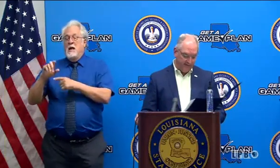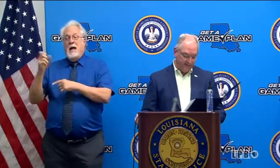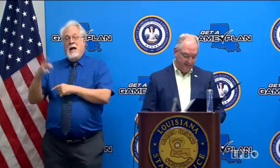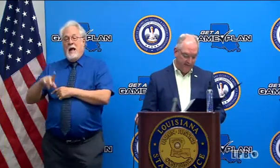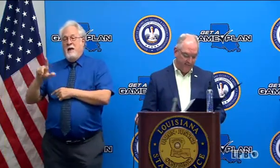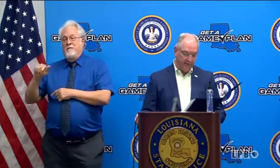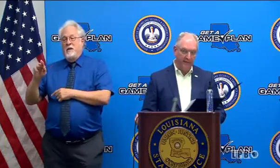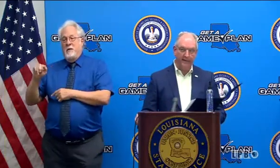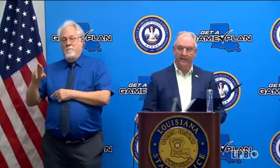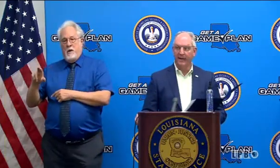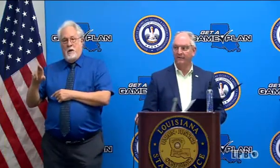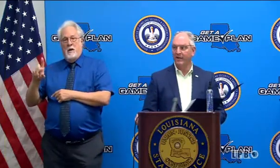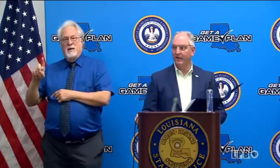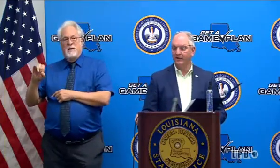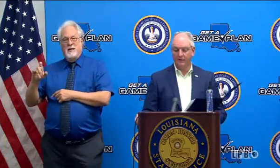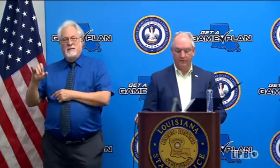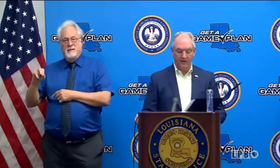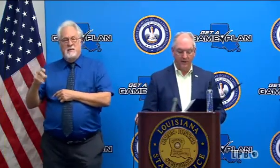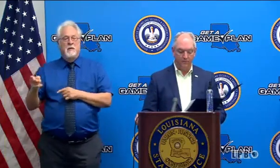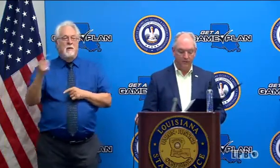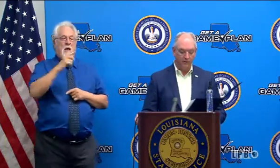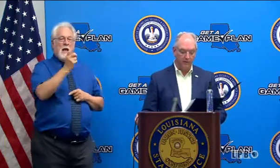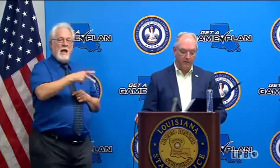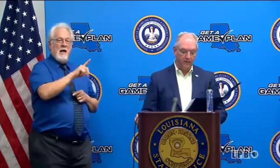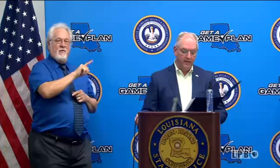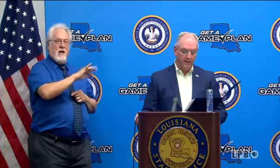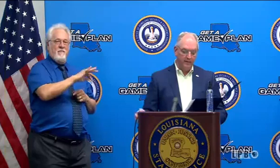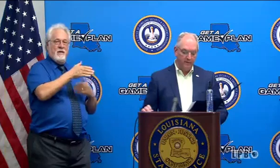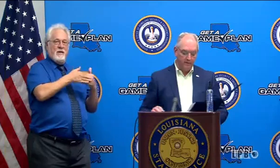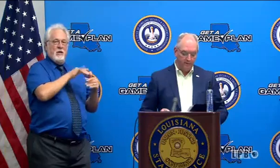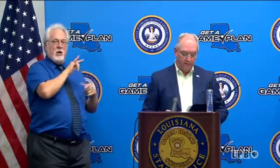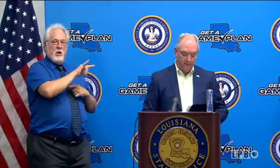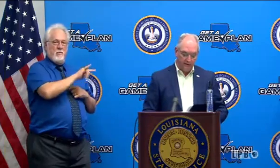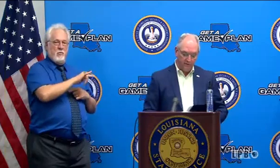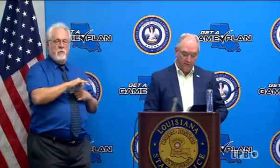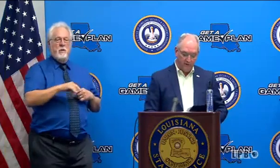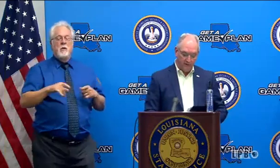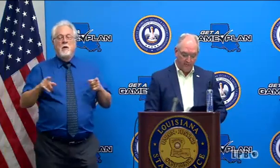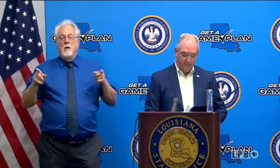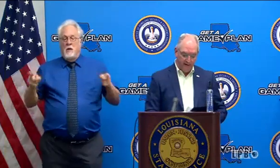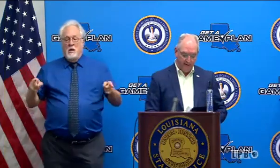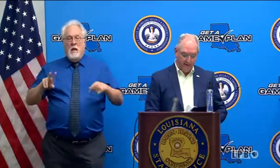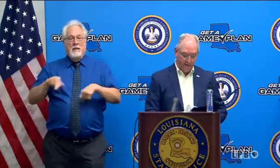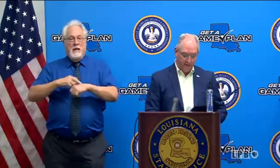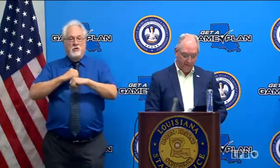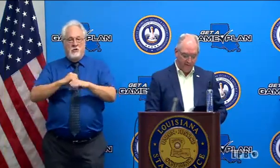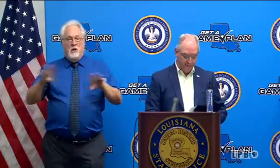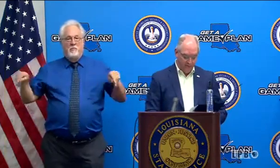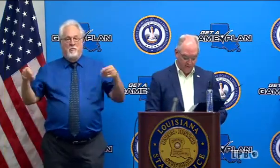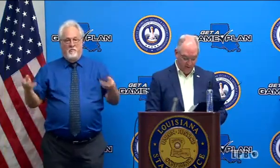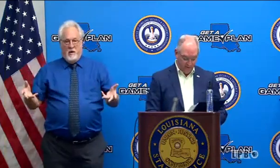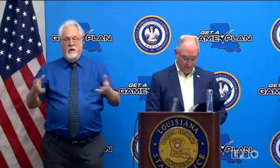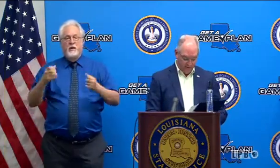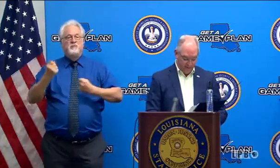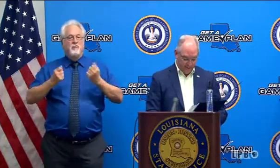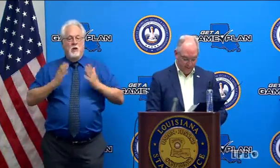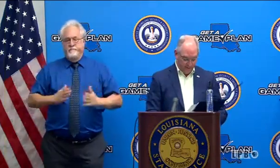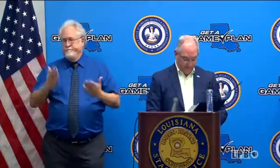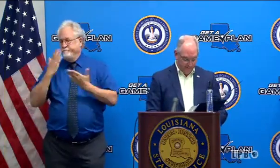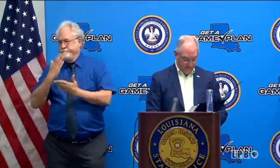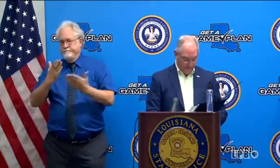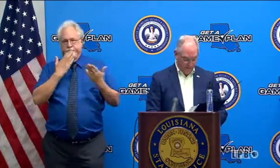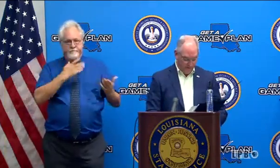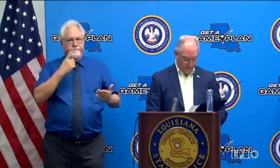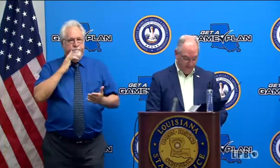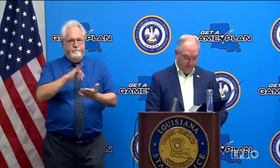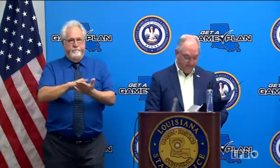and Gonzales, and in Lafayette near the airport. The National Guard is providing the drivers, and we certainly appreciate all